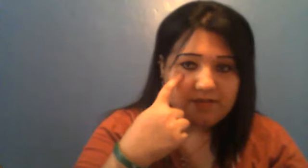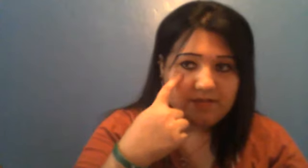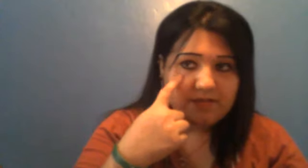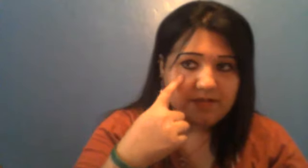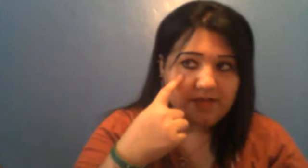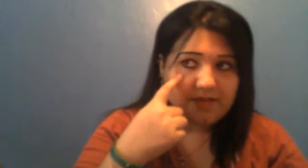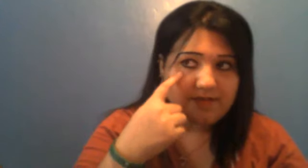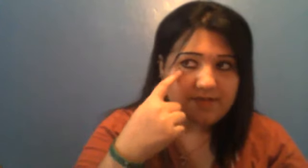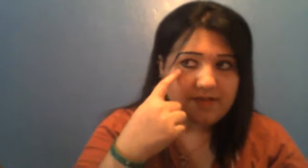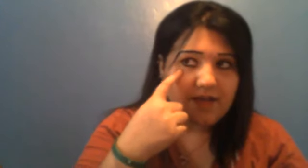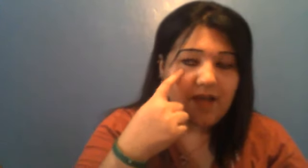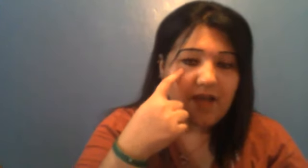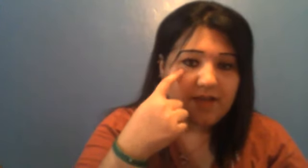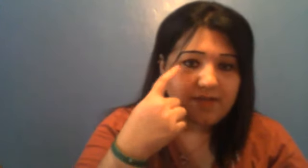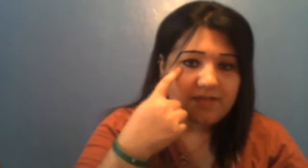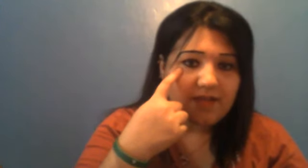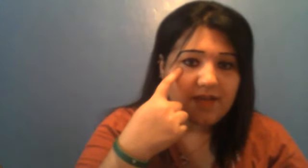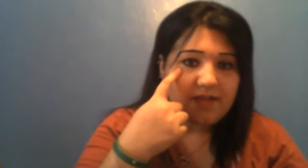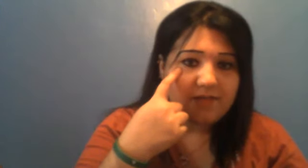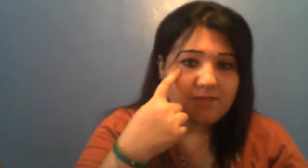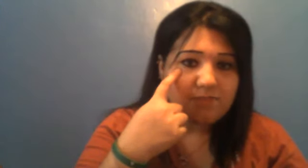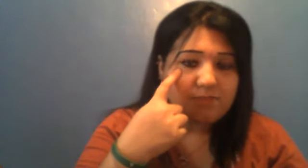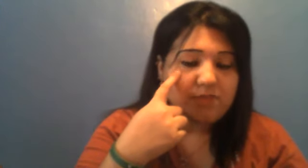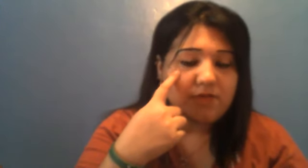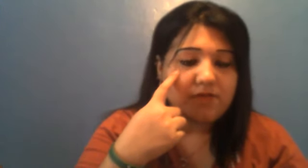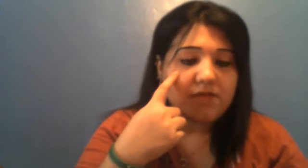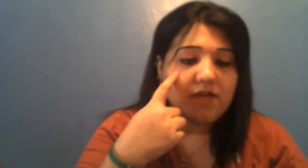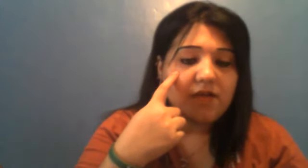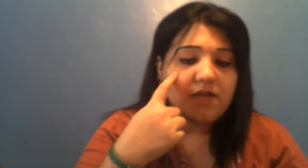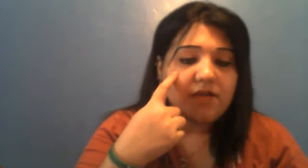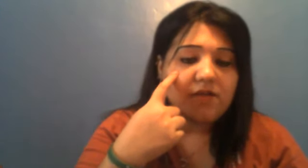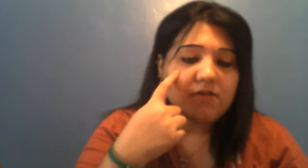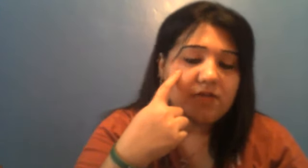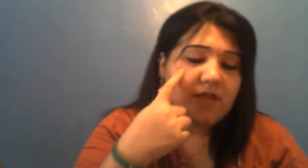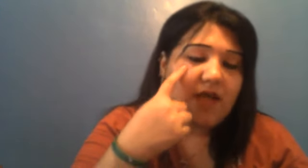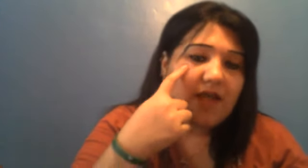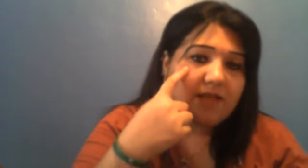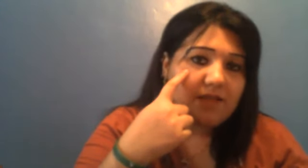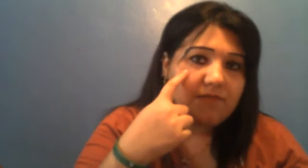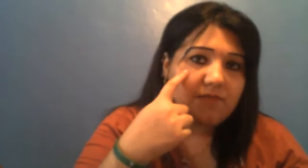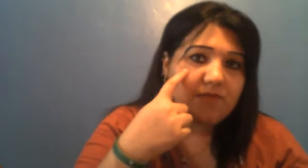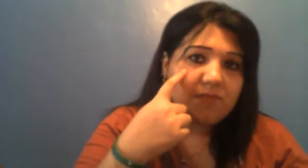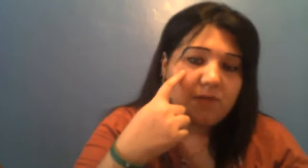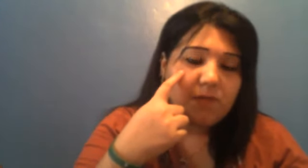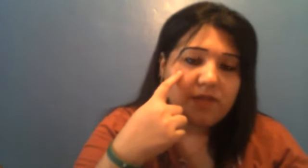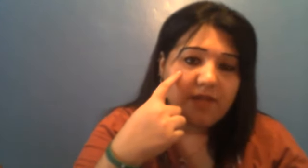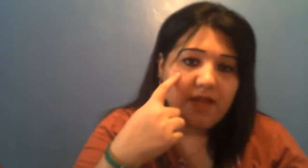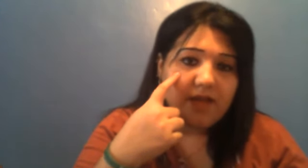like, I this I, but, you know, the I love you is probably an I,